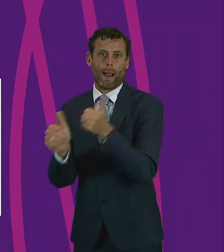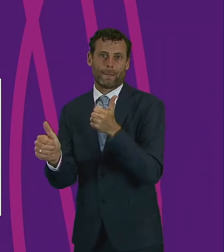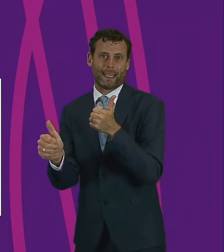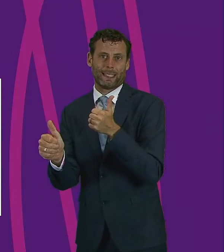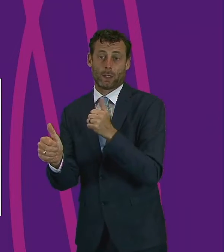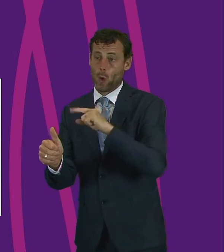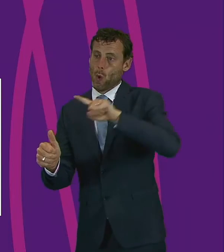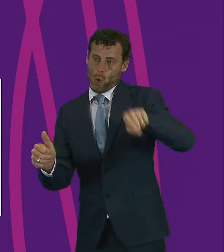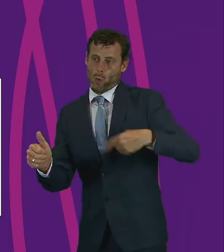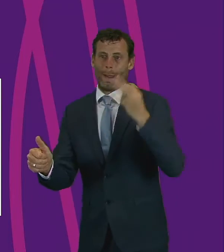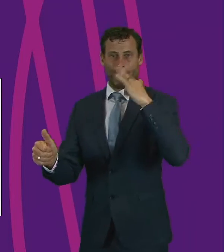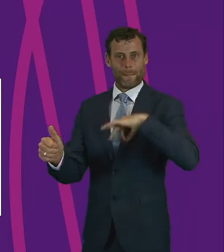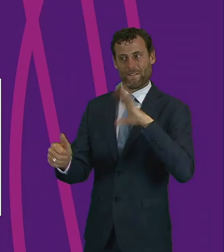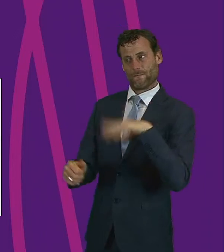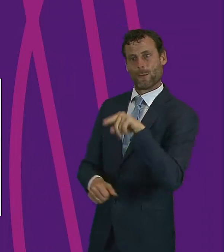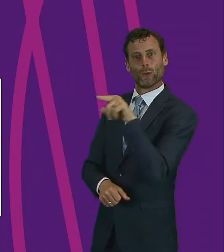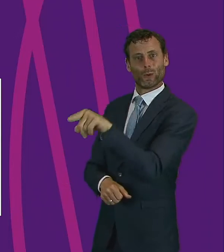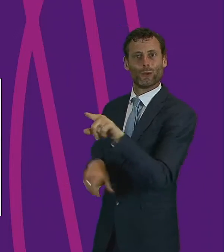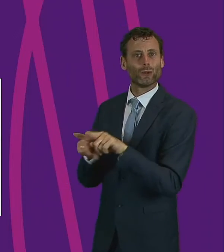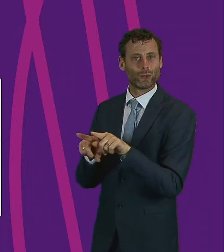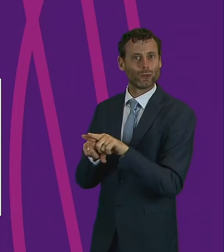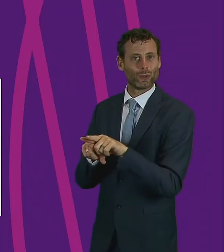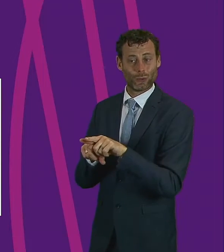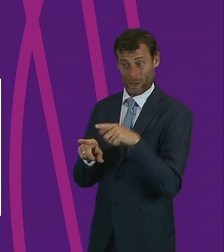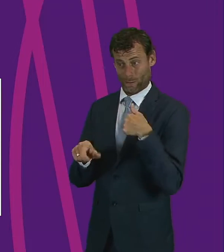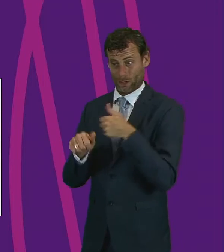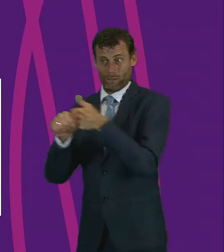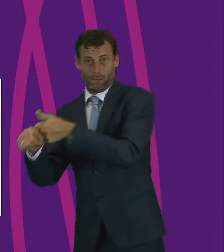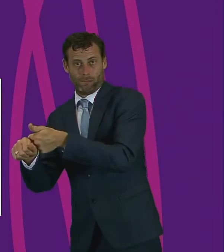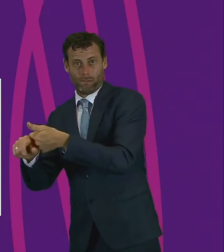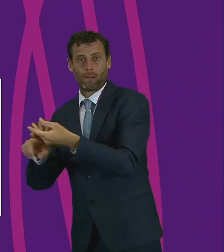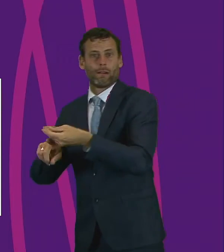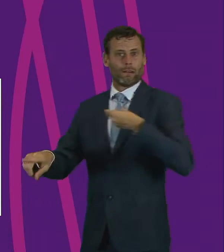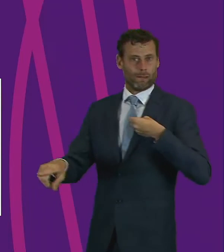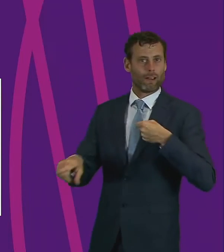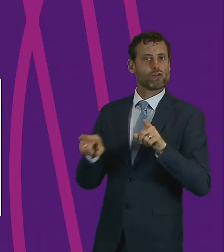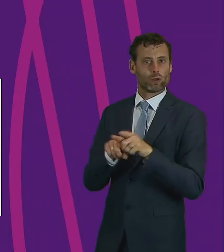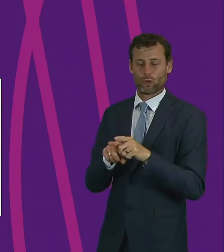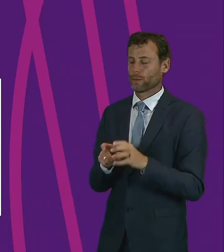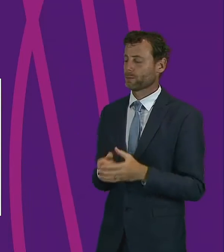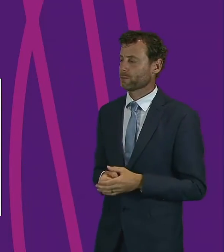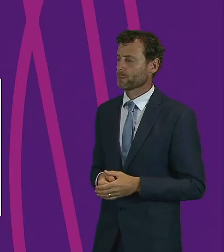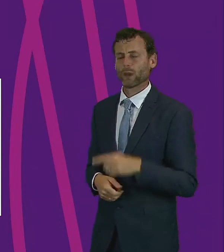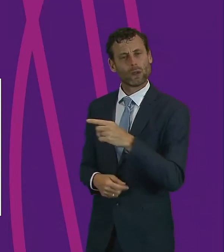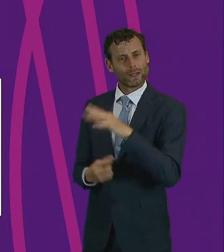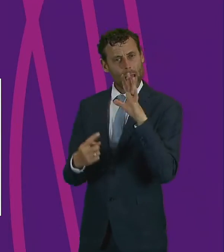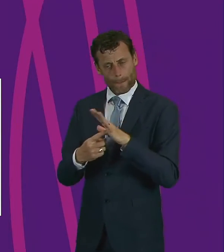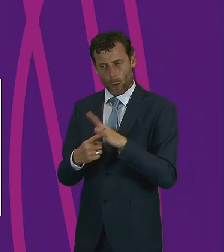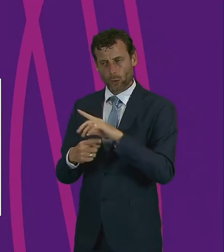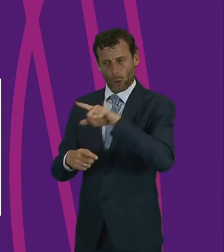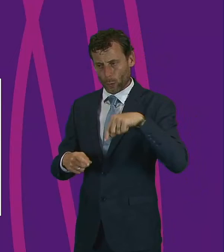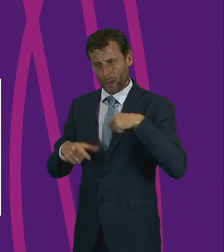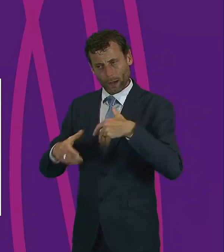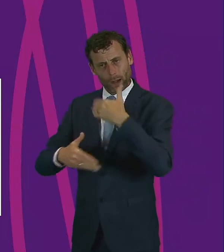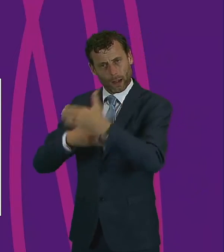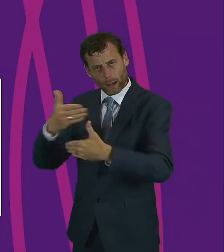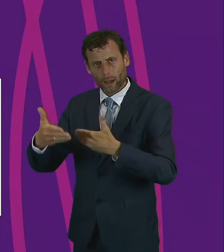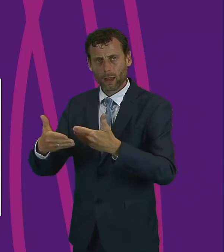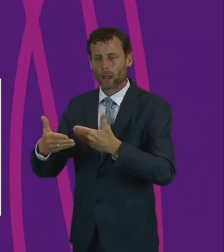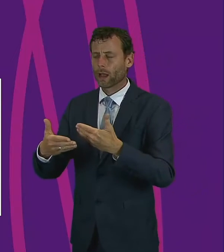many innovative companies reinvent and rapidly change to be sustainable going forward. We have seen